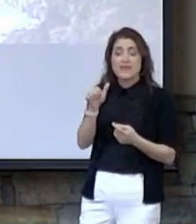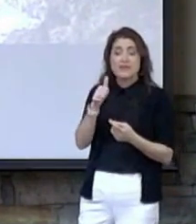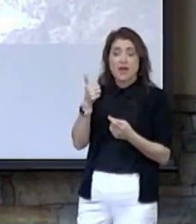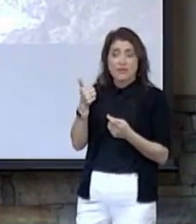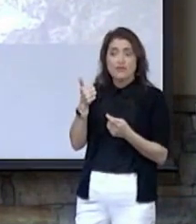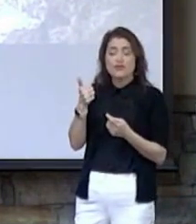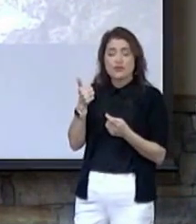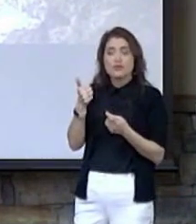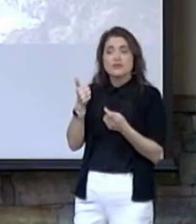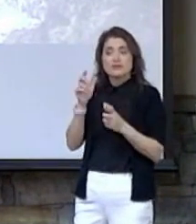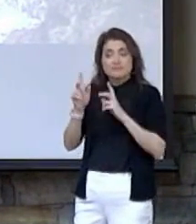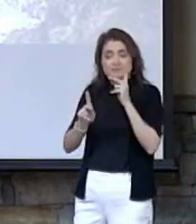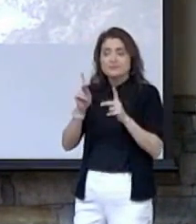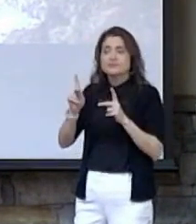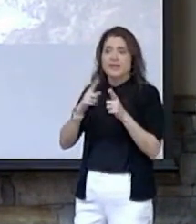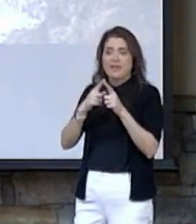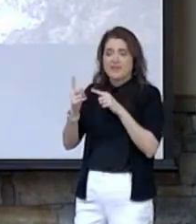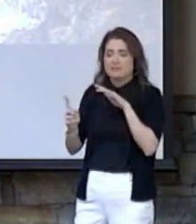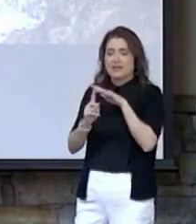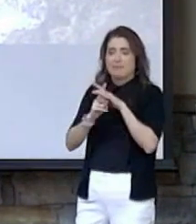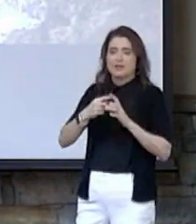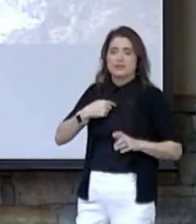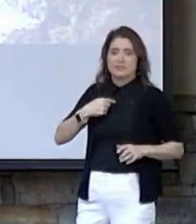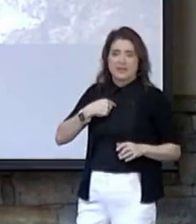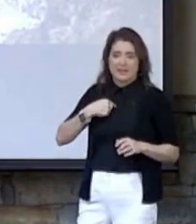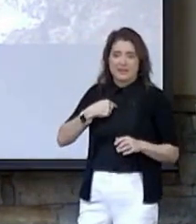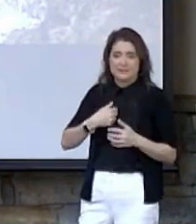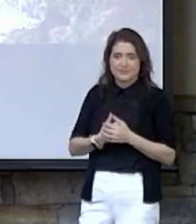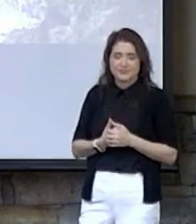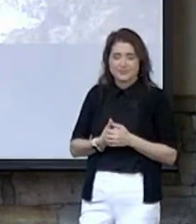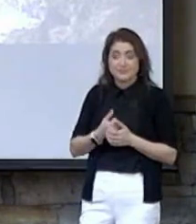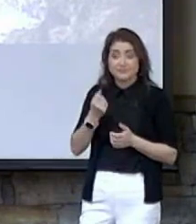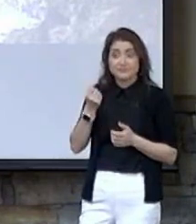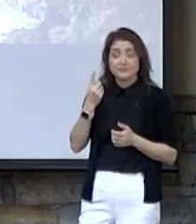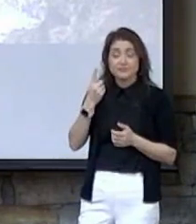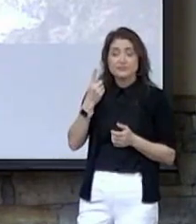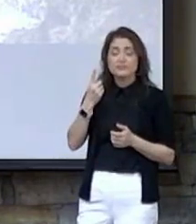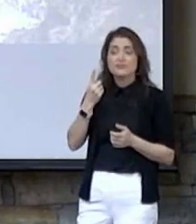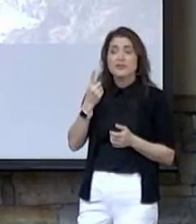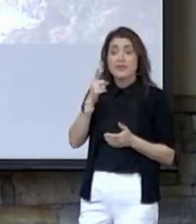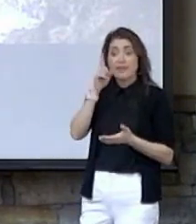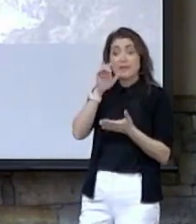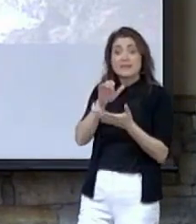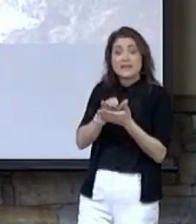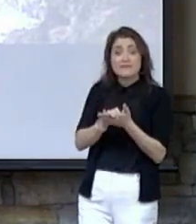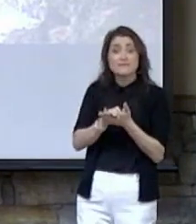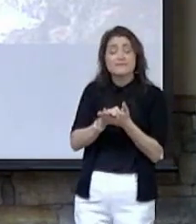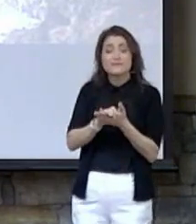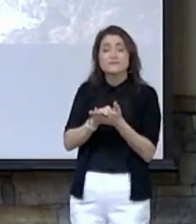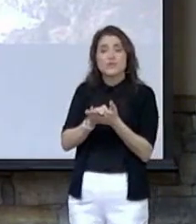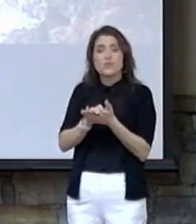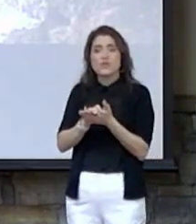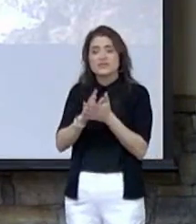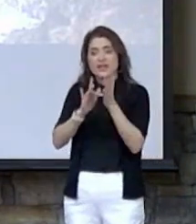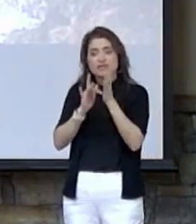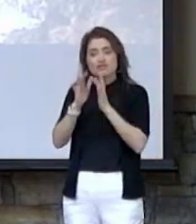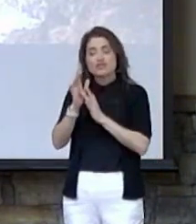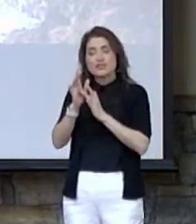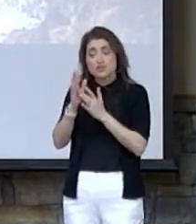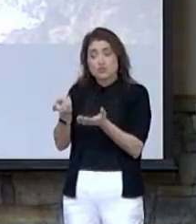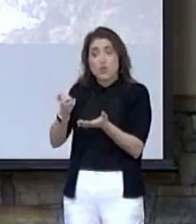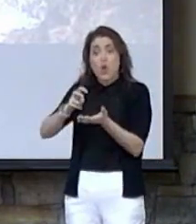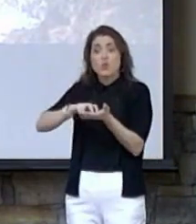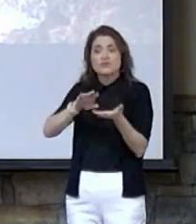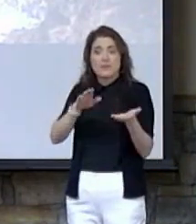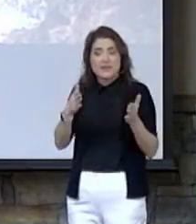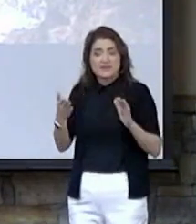untimely born, he appeared also to me." You see, the belief of the apostles was this: Jesus rose from the dead and